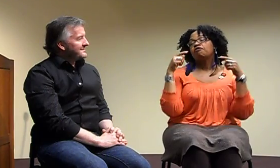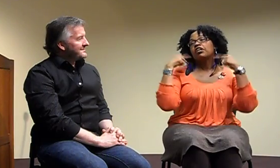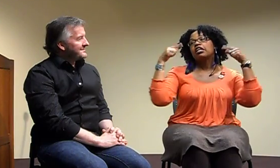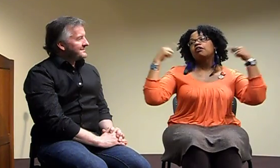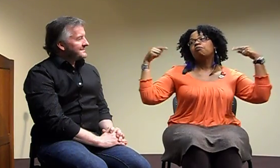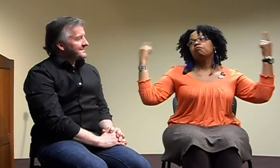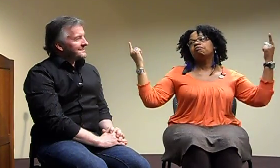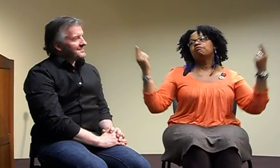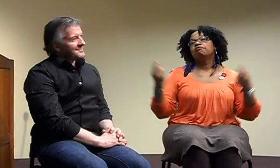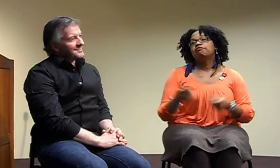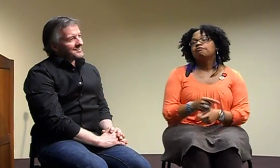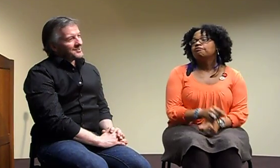Fame?